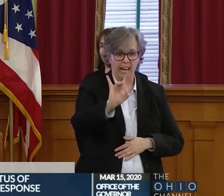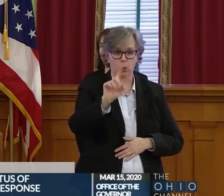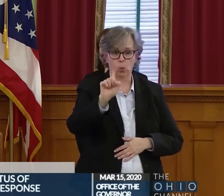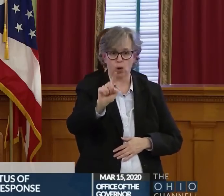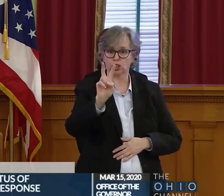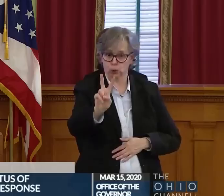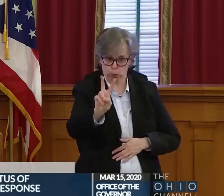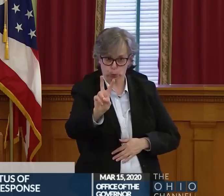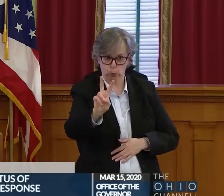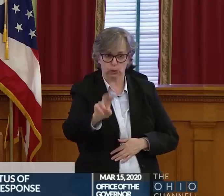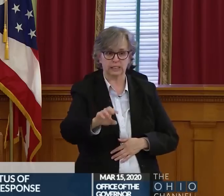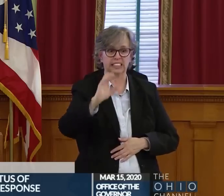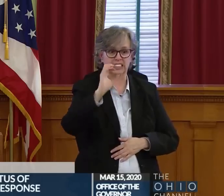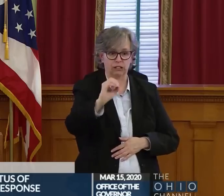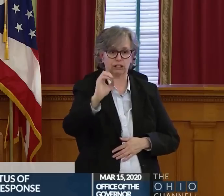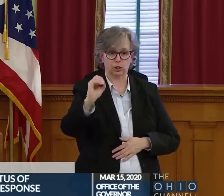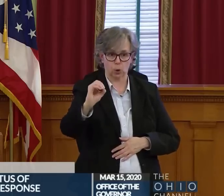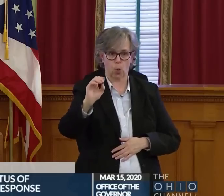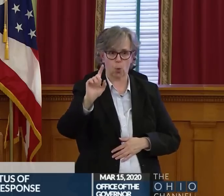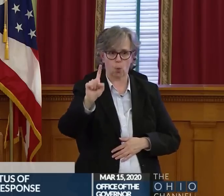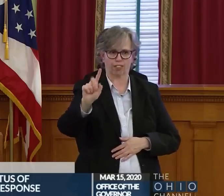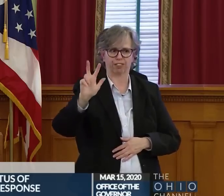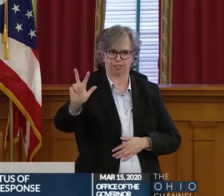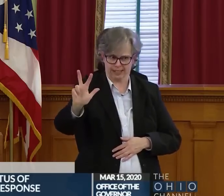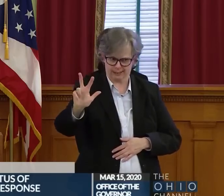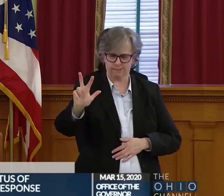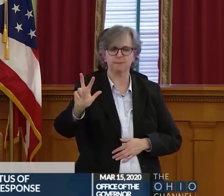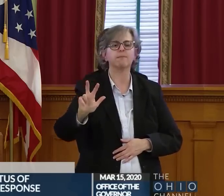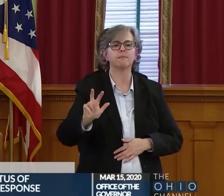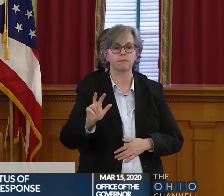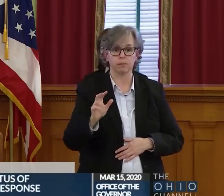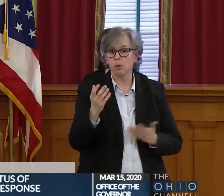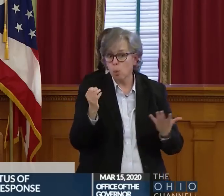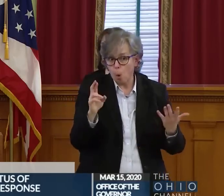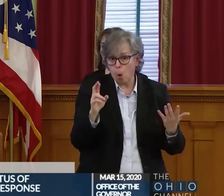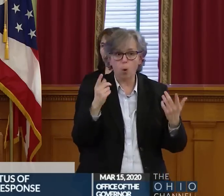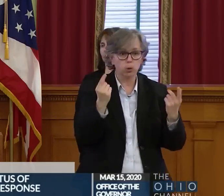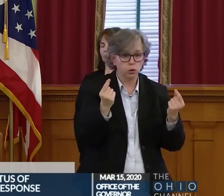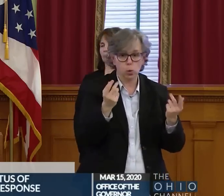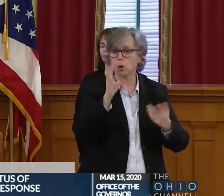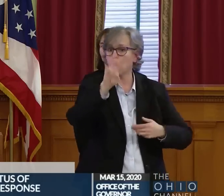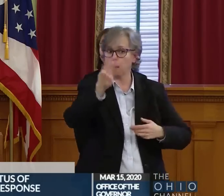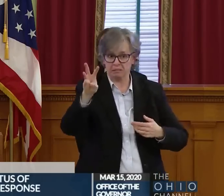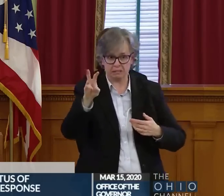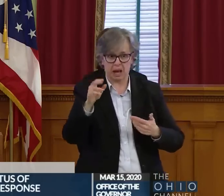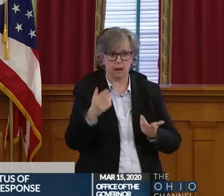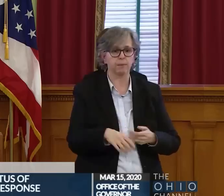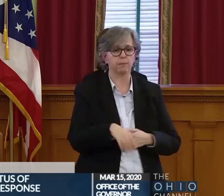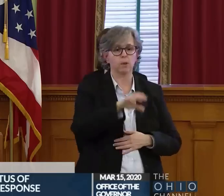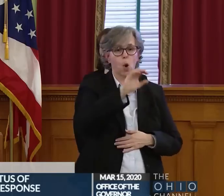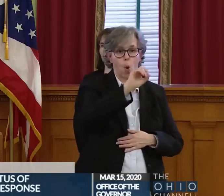877-812-0013 or Ohio Liquor Info at